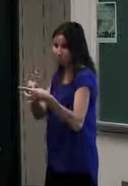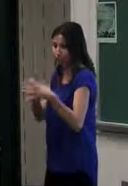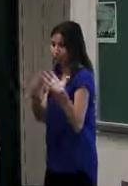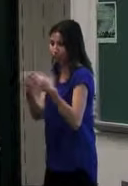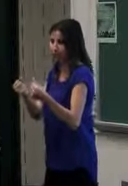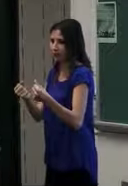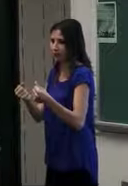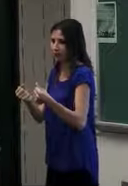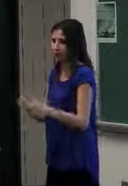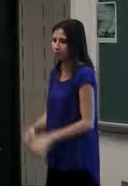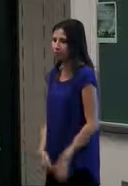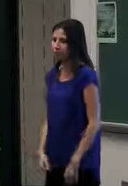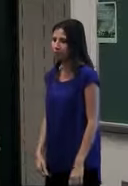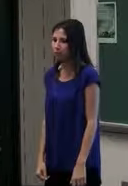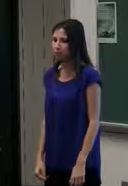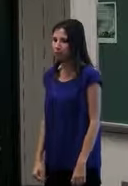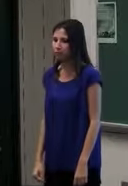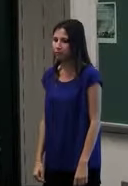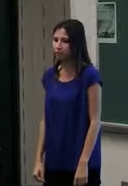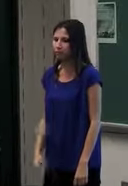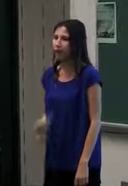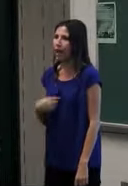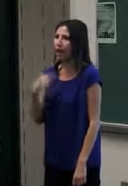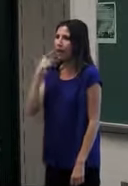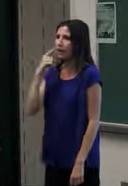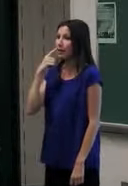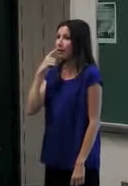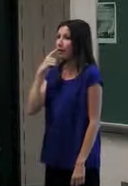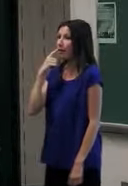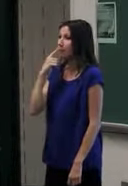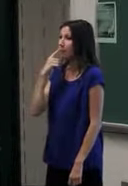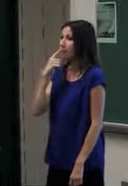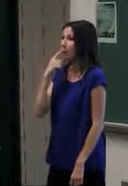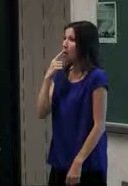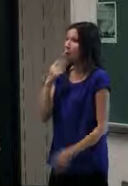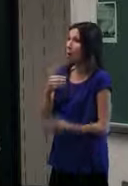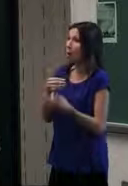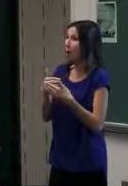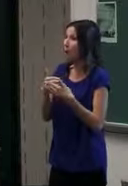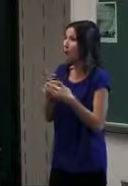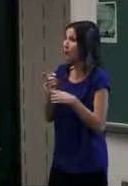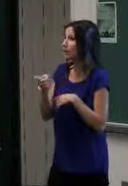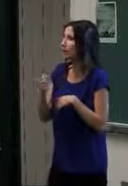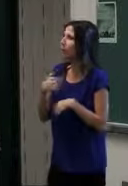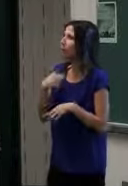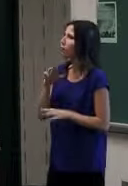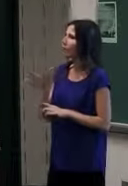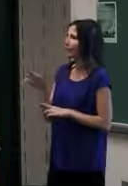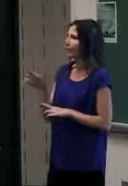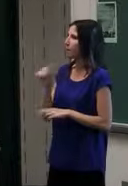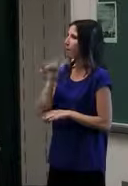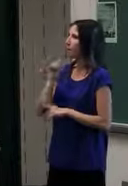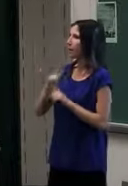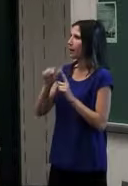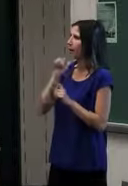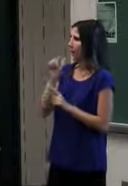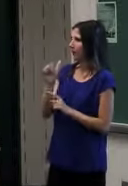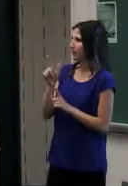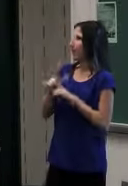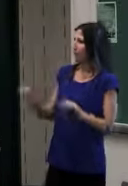I am super on my way, not ready. I'm ready, but I'm not ready at the